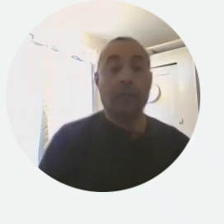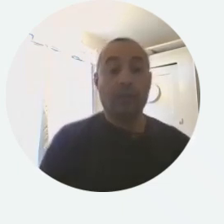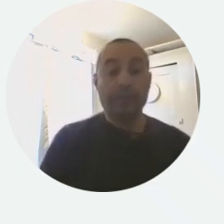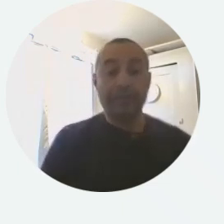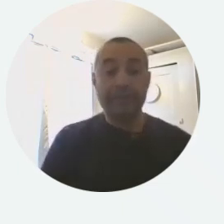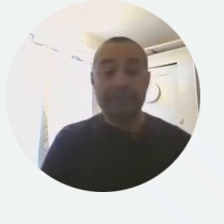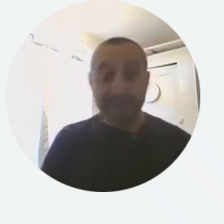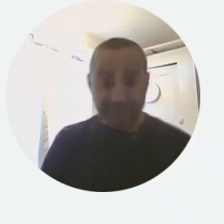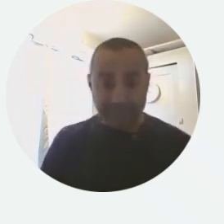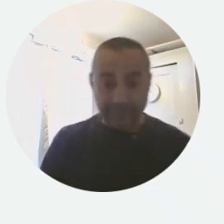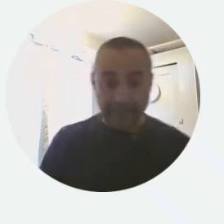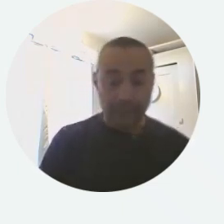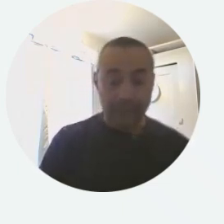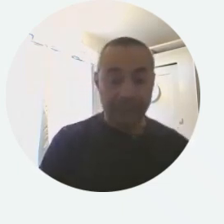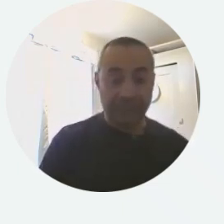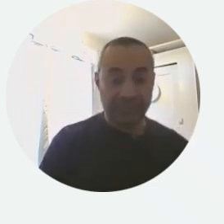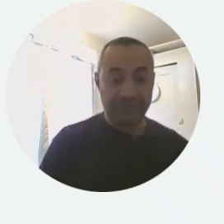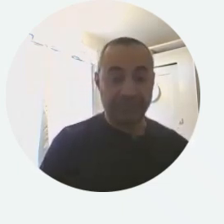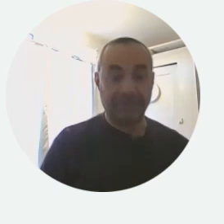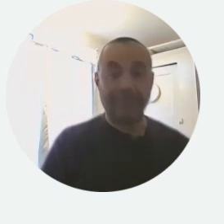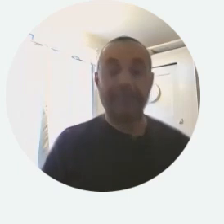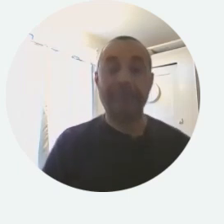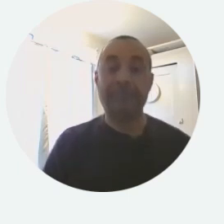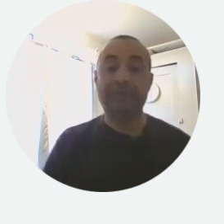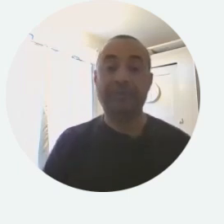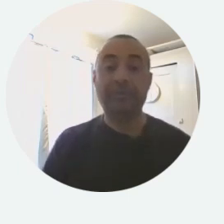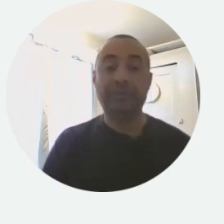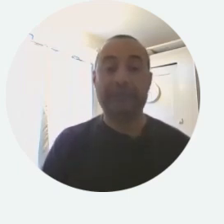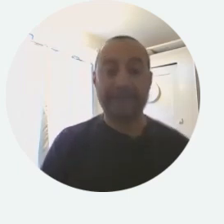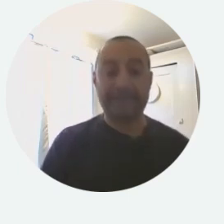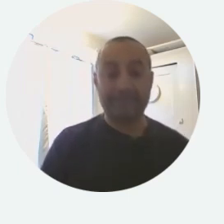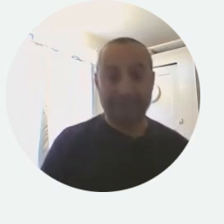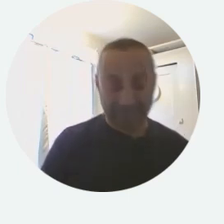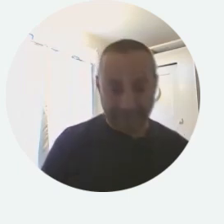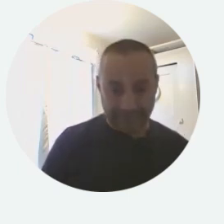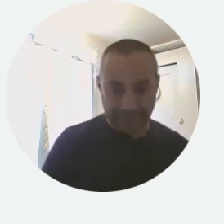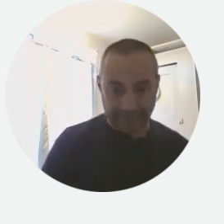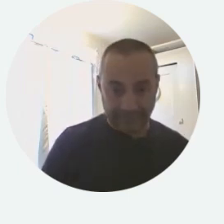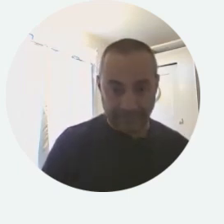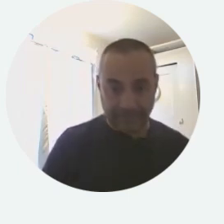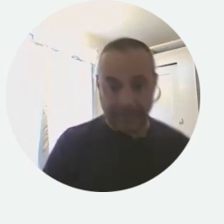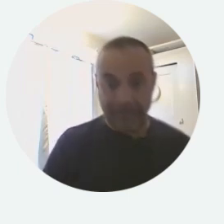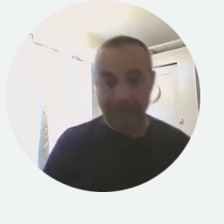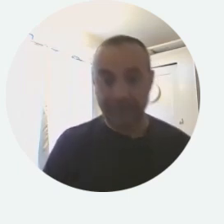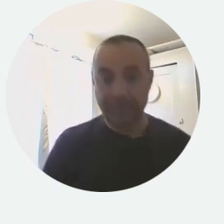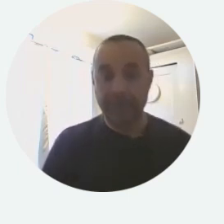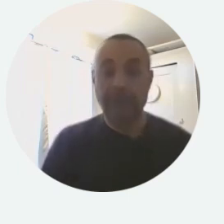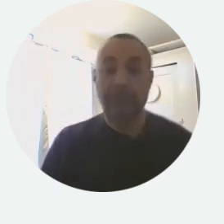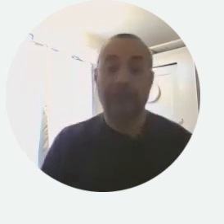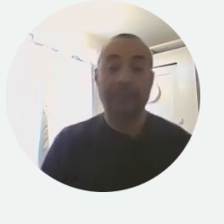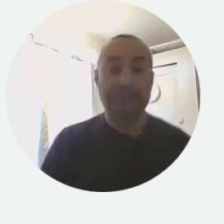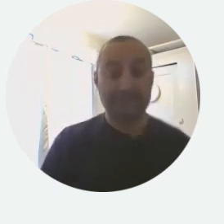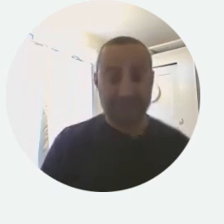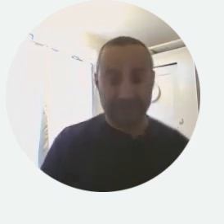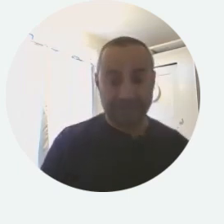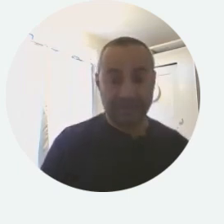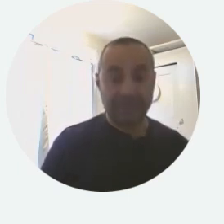One of the biggest criticisms is that it's very compliance-based, and many times